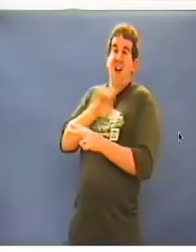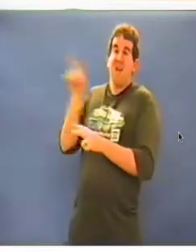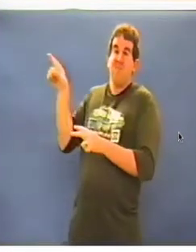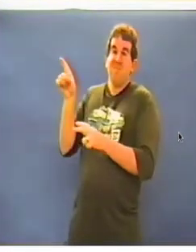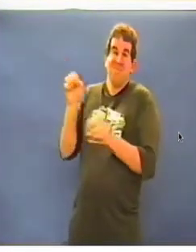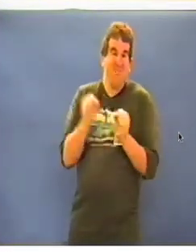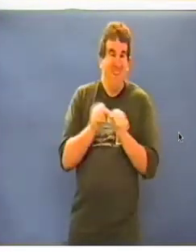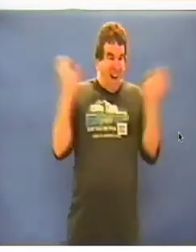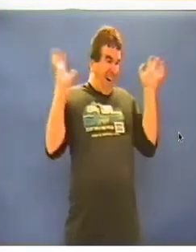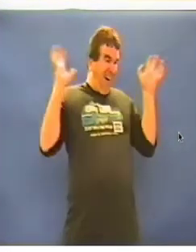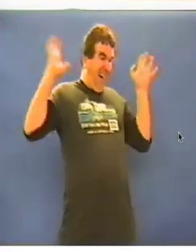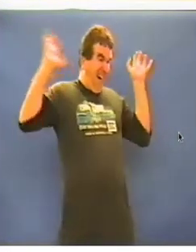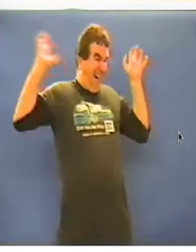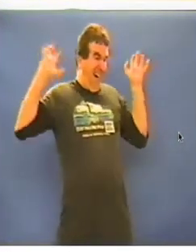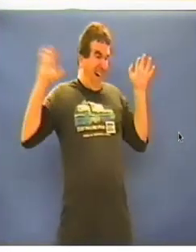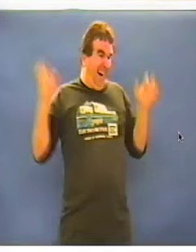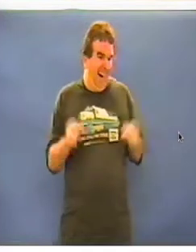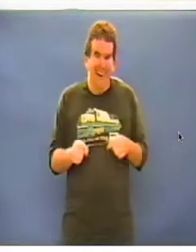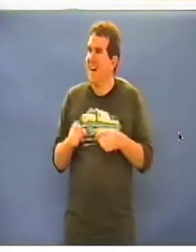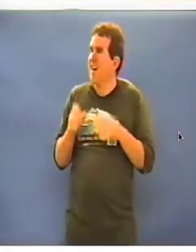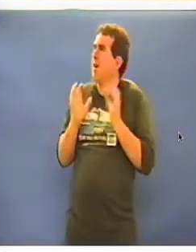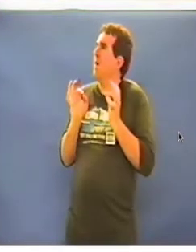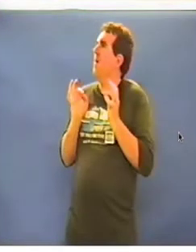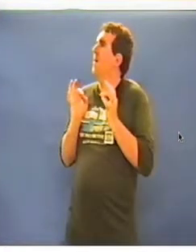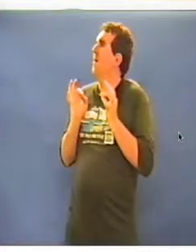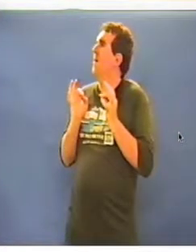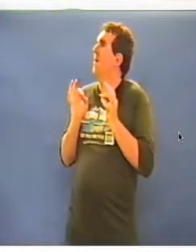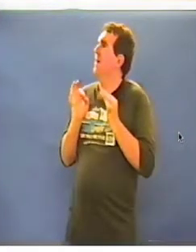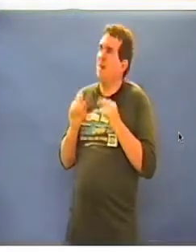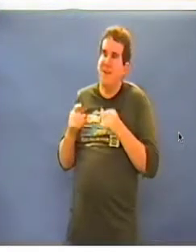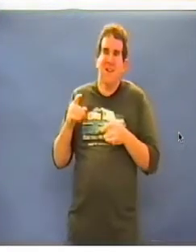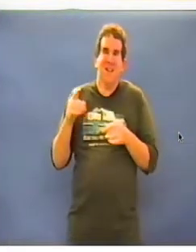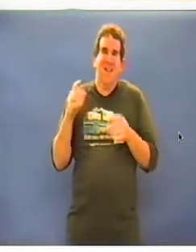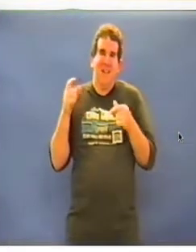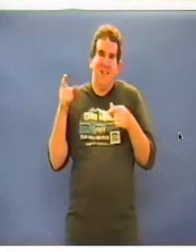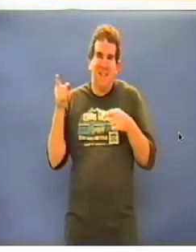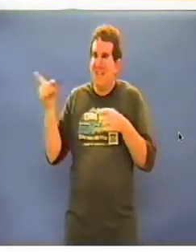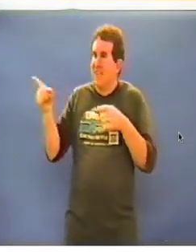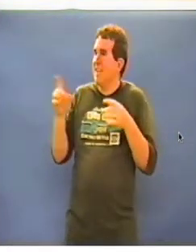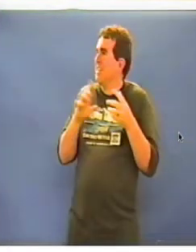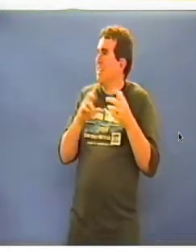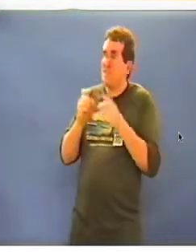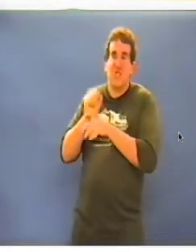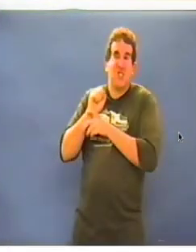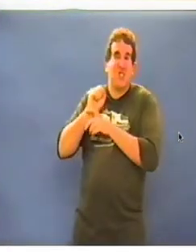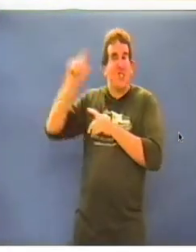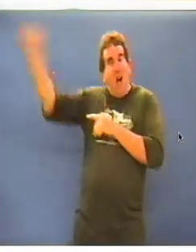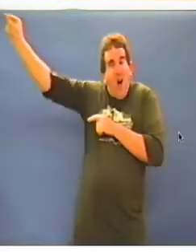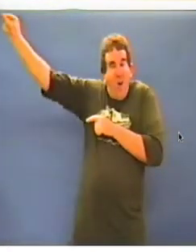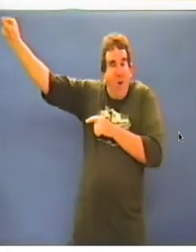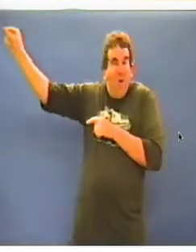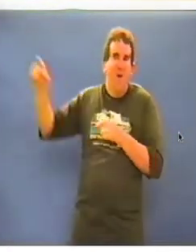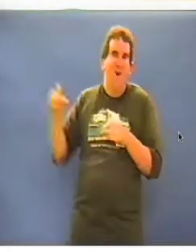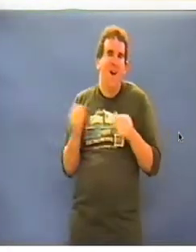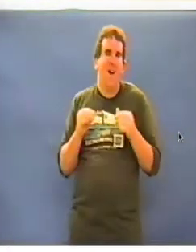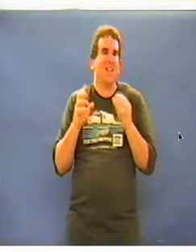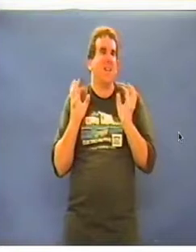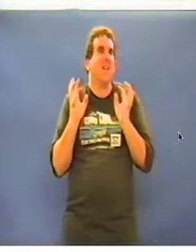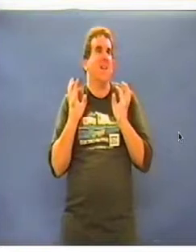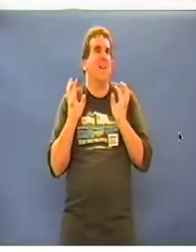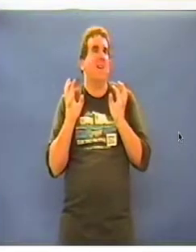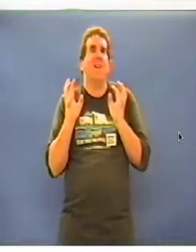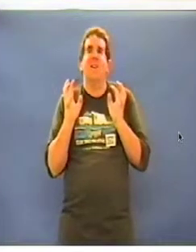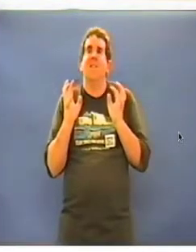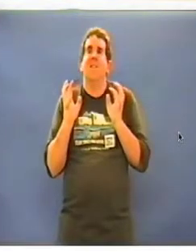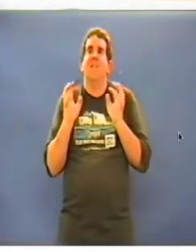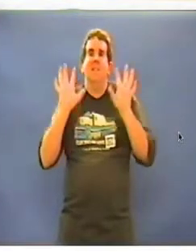and everything was going fine, and all of a sudden, like 2 o'clock in the morning, the car is shaking, and I woke up